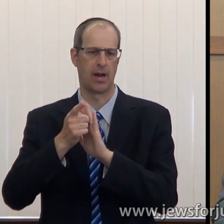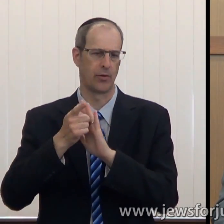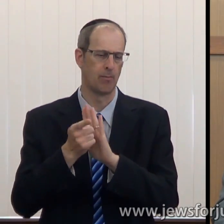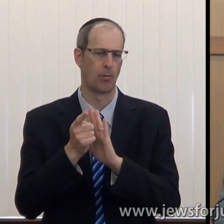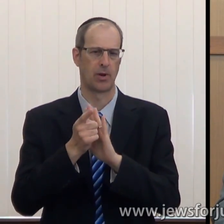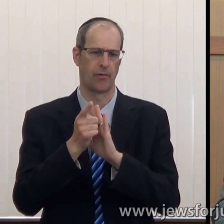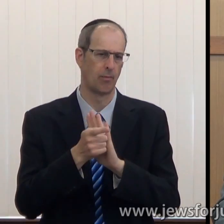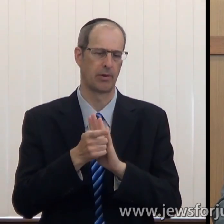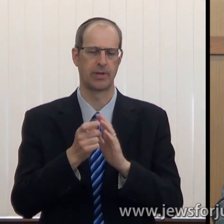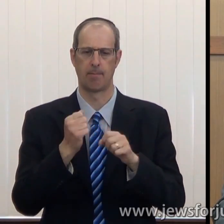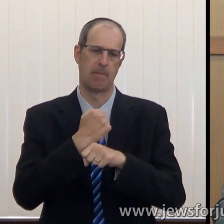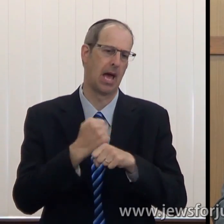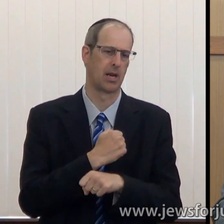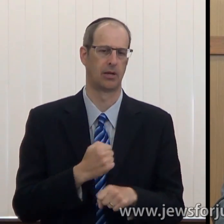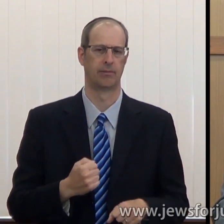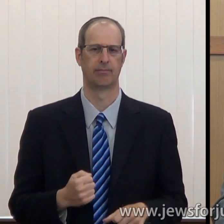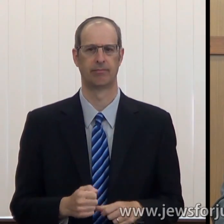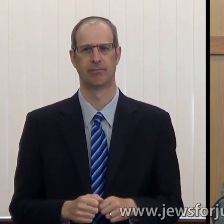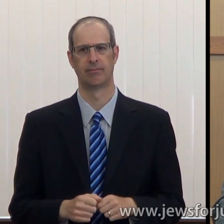battle.